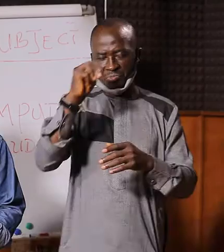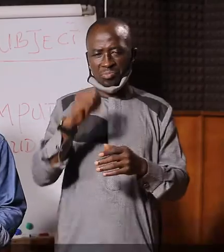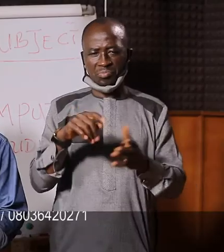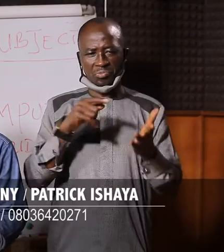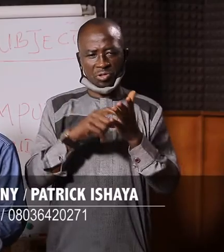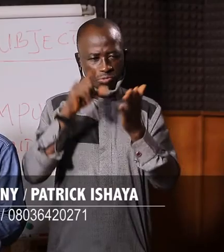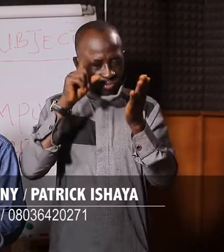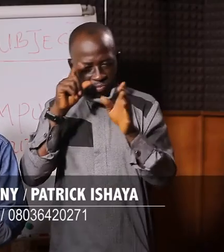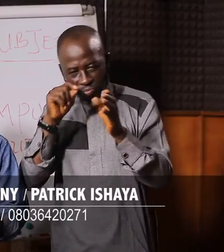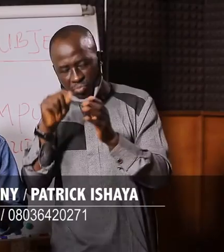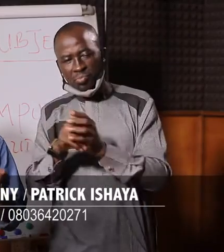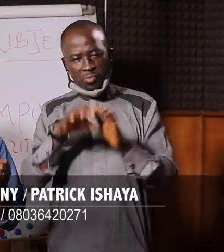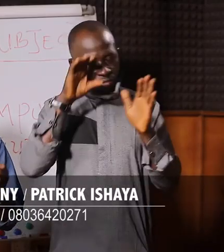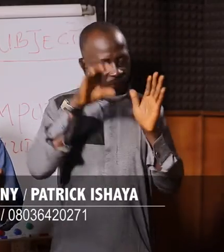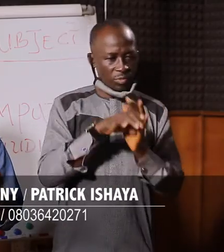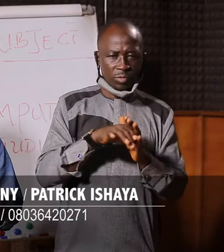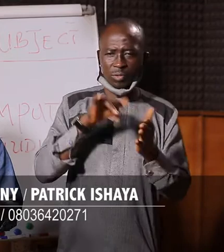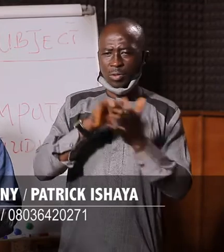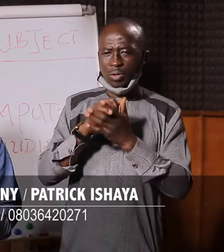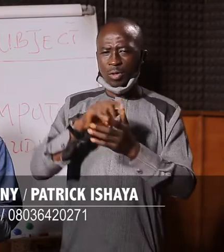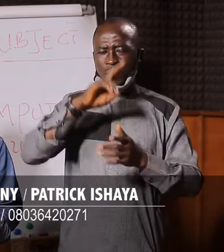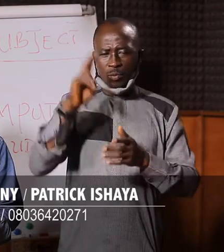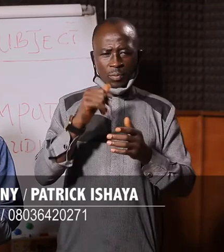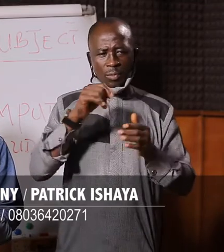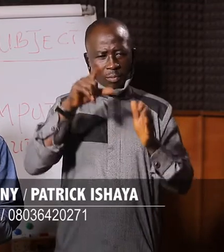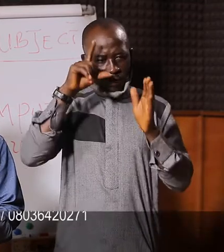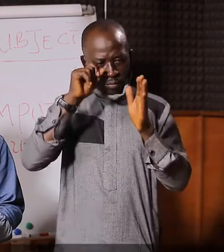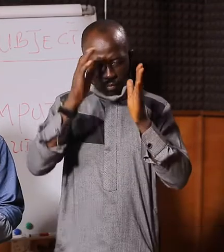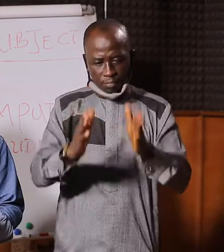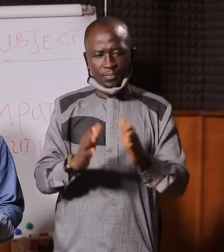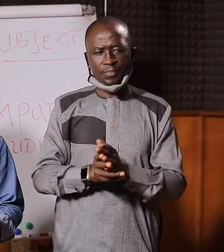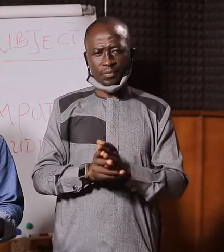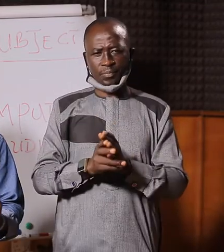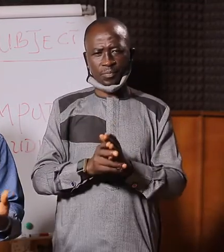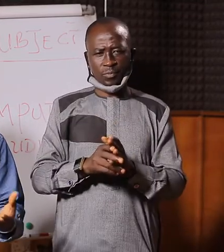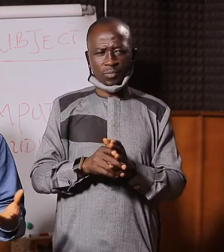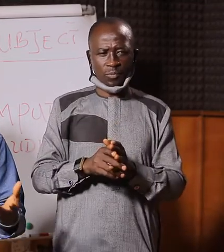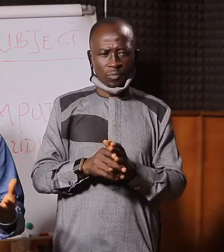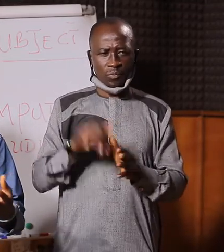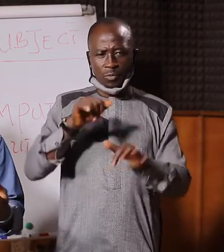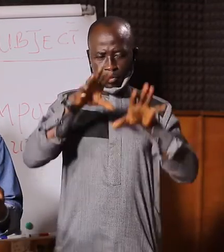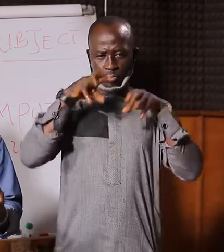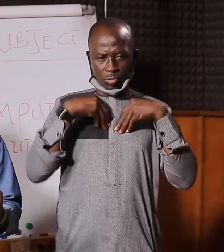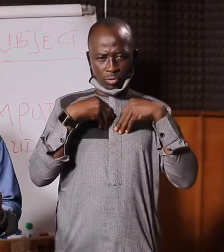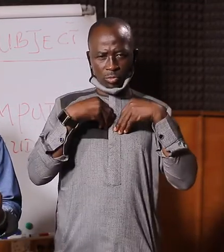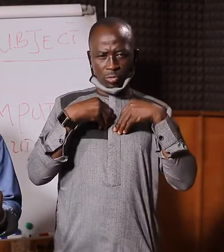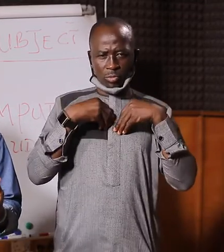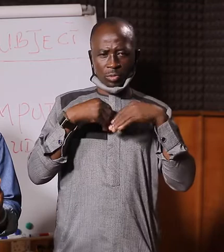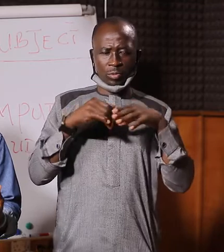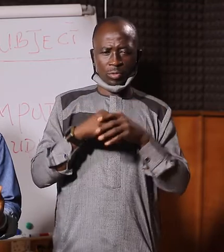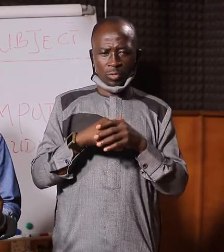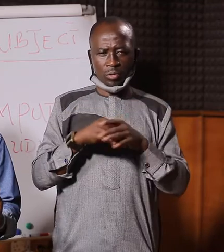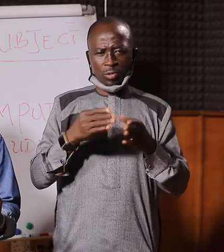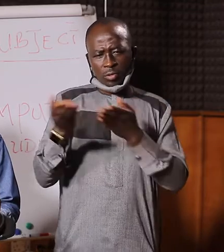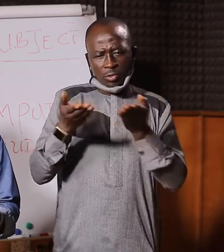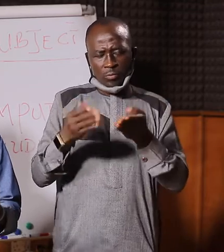cameras, digital cameras that are used by photographers. You could actually, they accept, or how do they